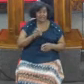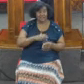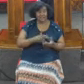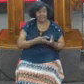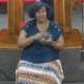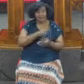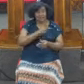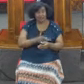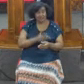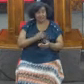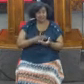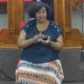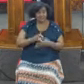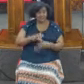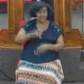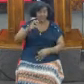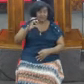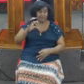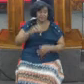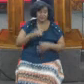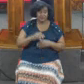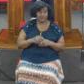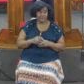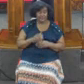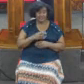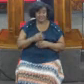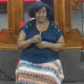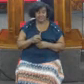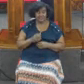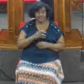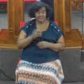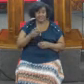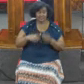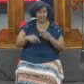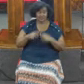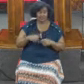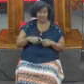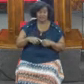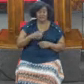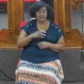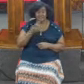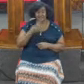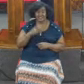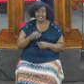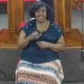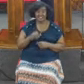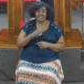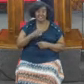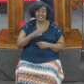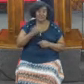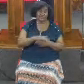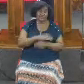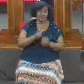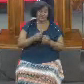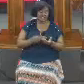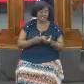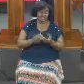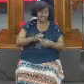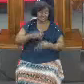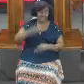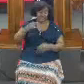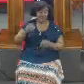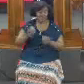Spirit of God. The Holy Spirit of God comes into our lives, take up room in the board, and we are filled with the Holy Spirit of God